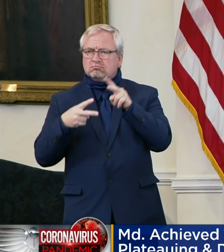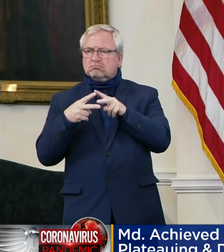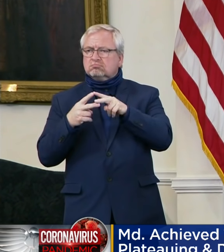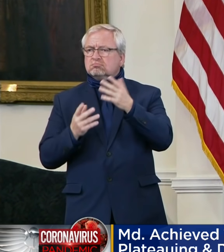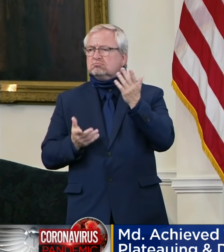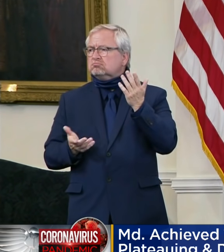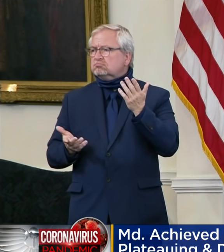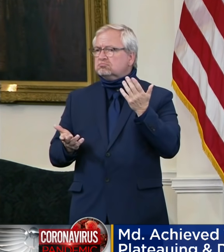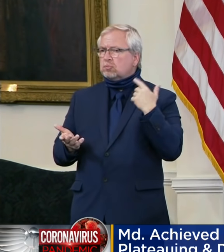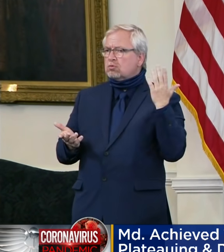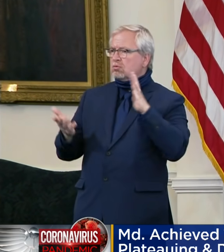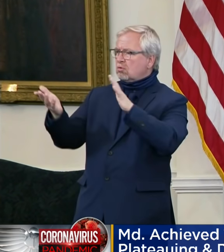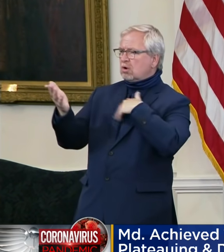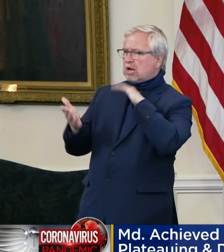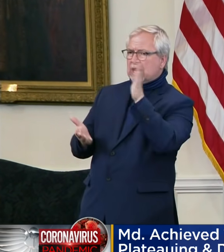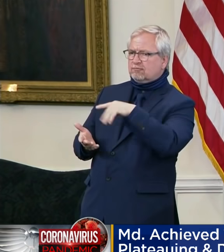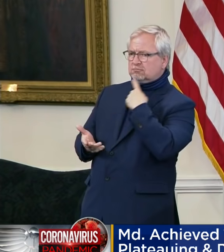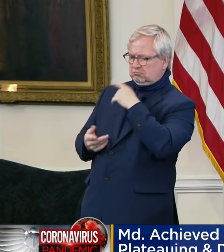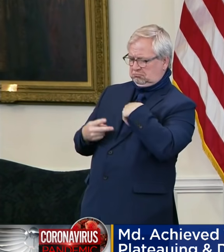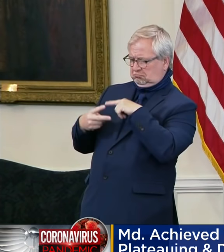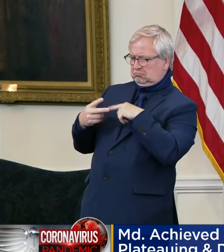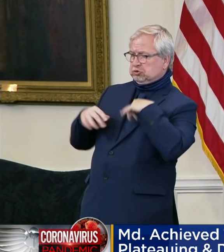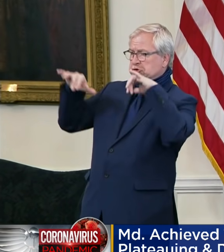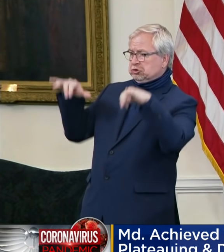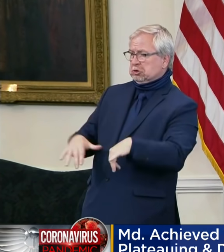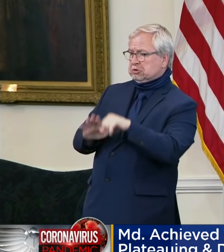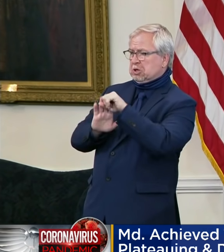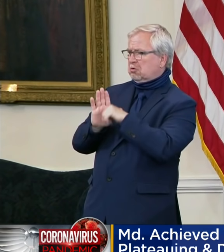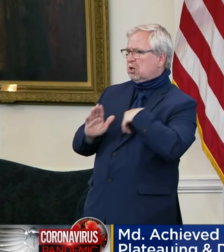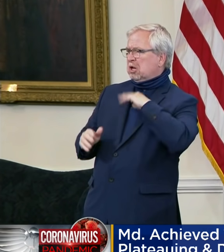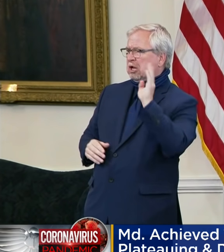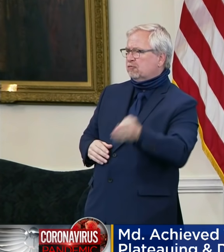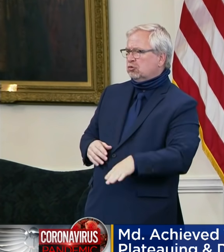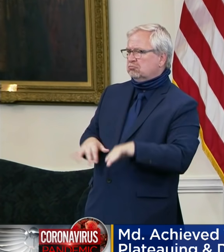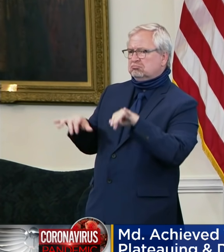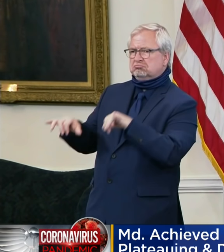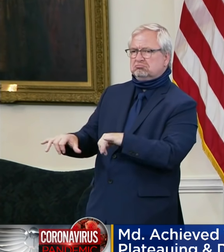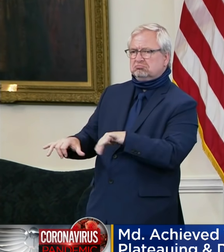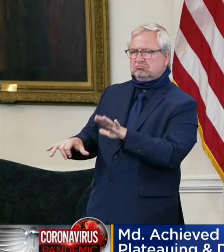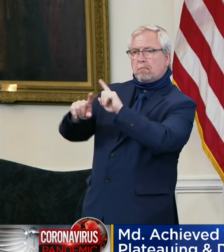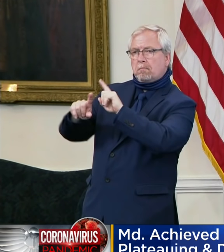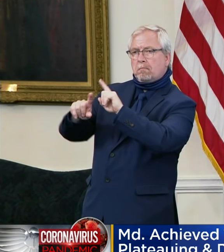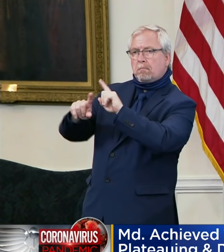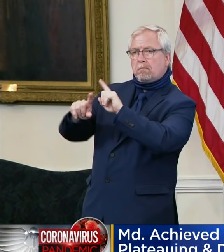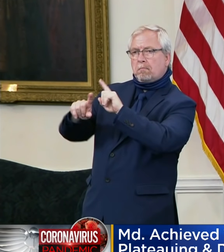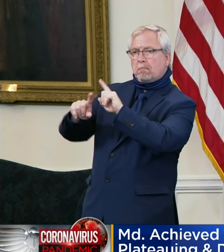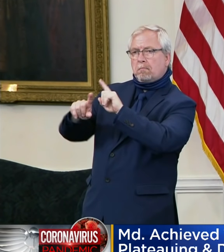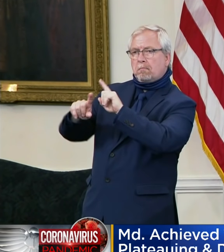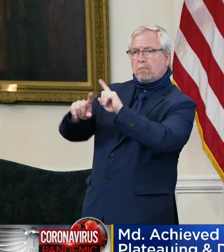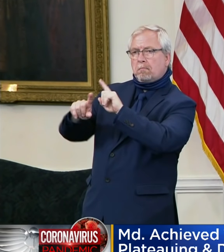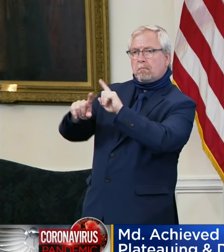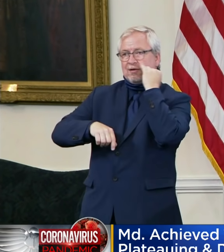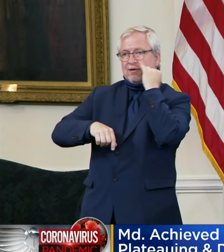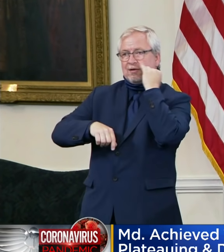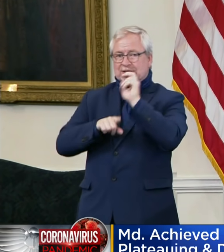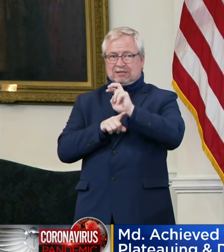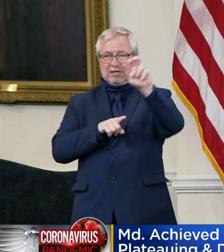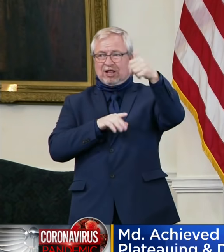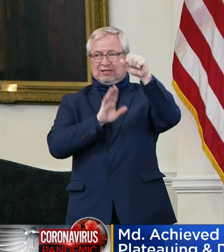order regarding either any kind of a mandatory quarantine. We were just advising people that were traveling from out of town that they